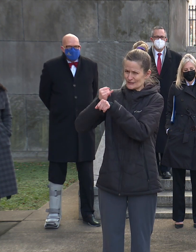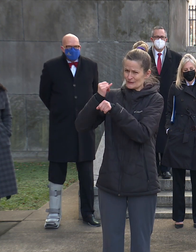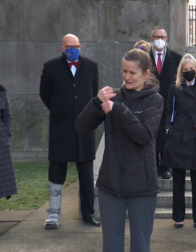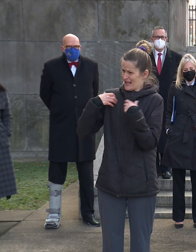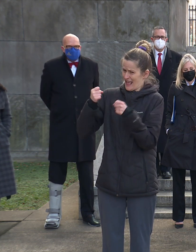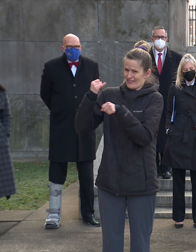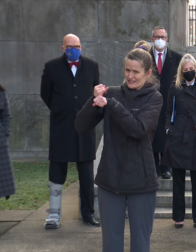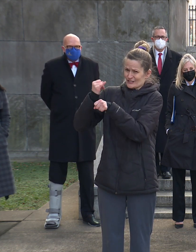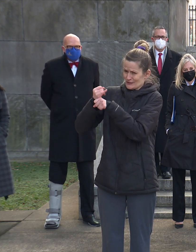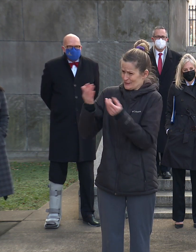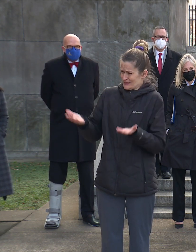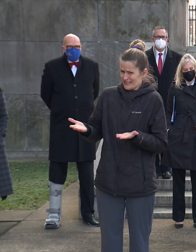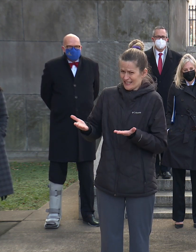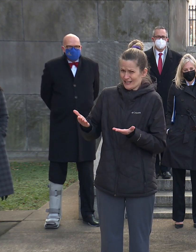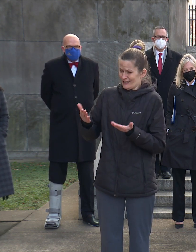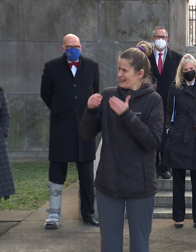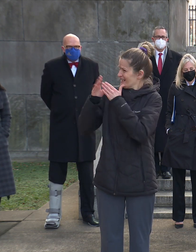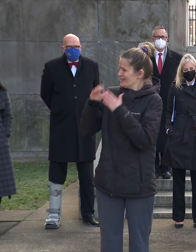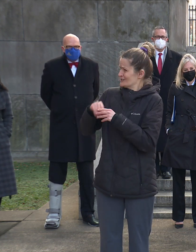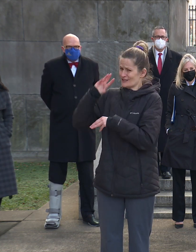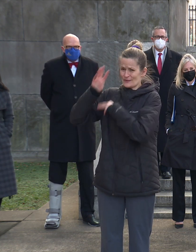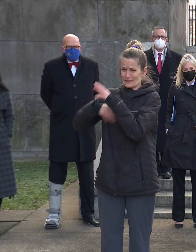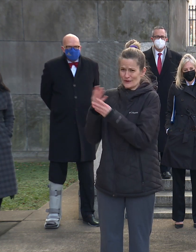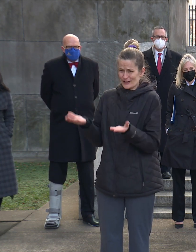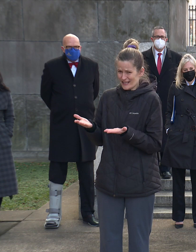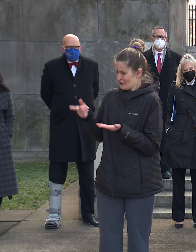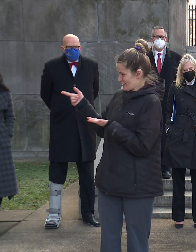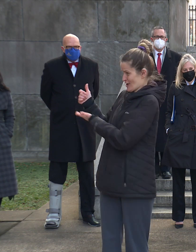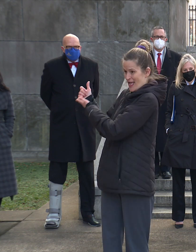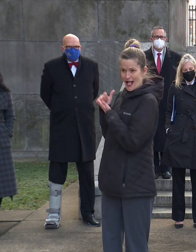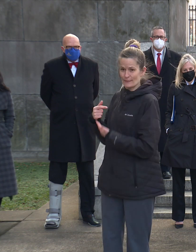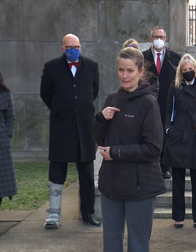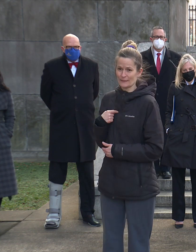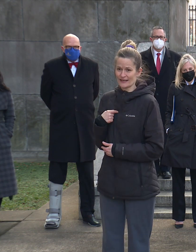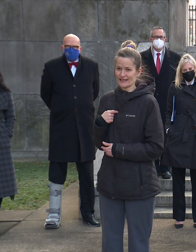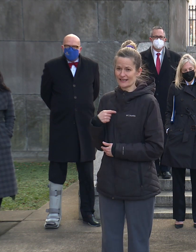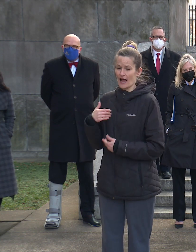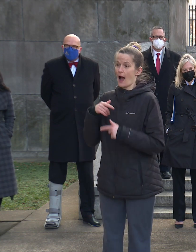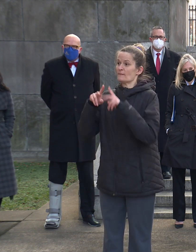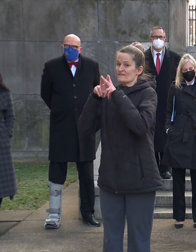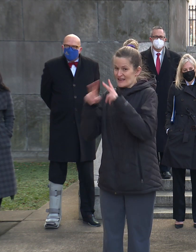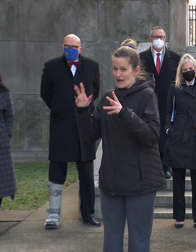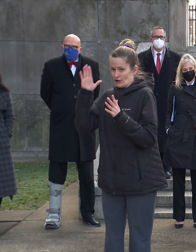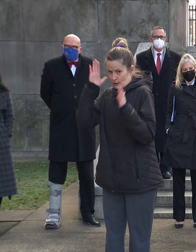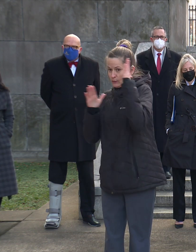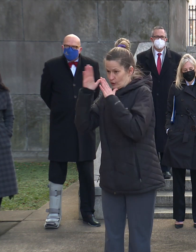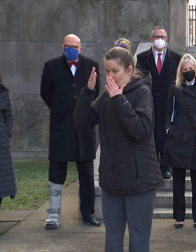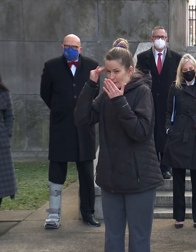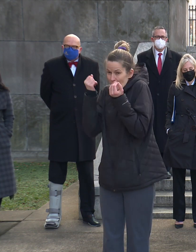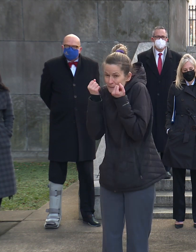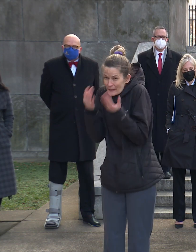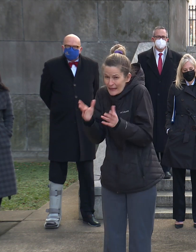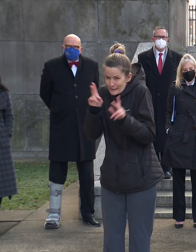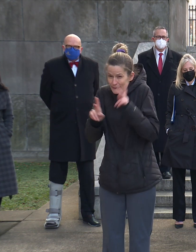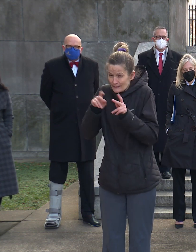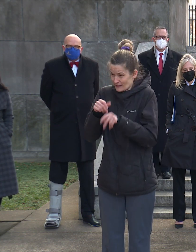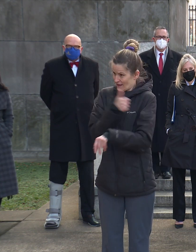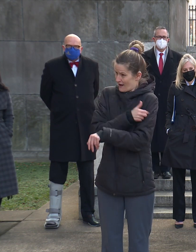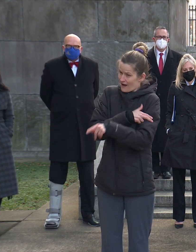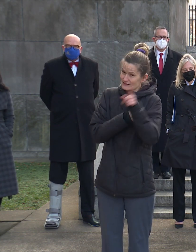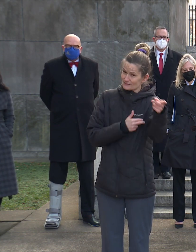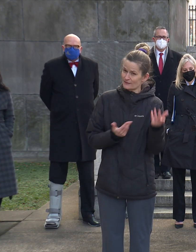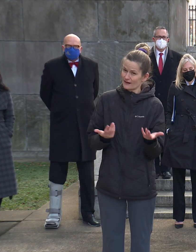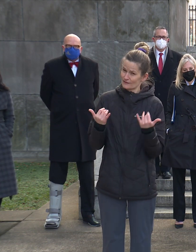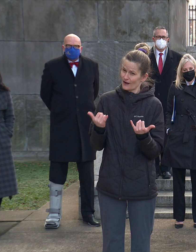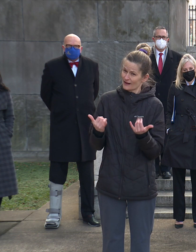are here and at my disposal to advise me. I'm extremely worried because we're having so many people in our hospitals. As of right now,